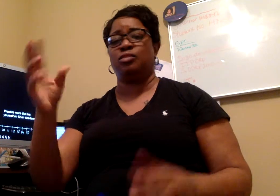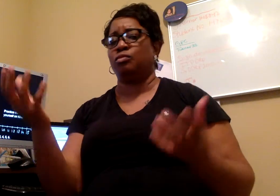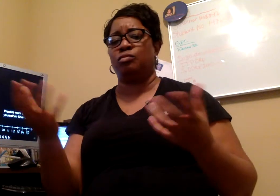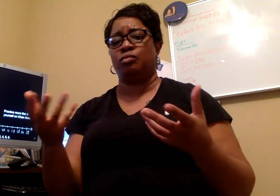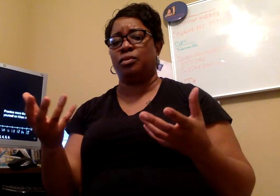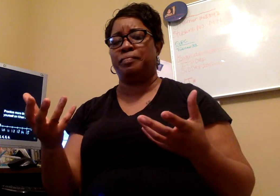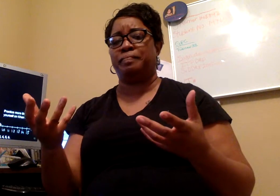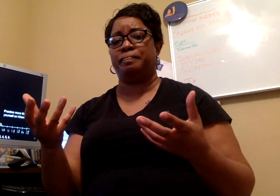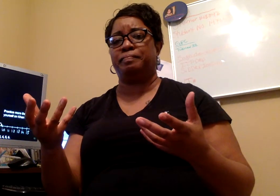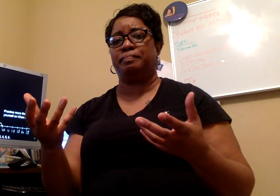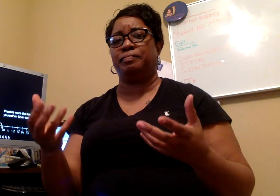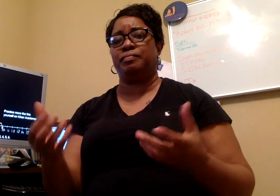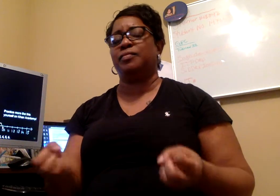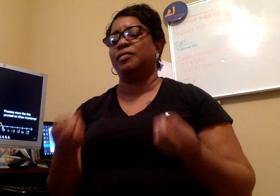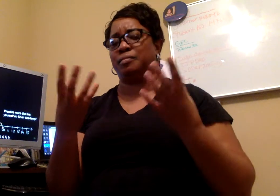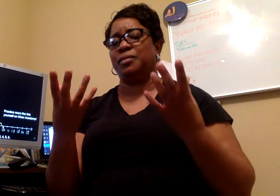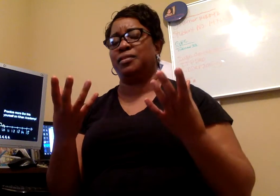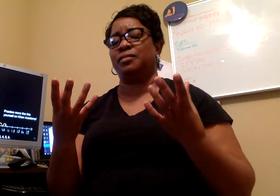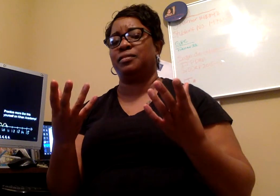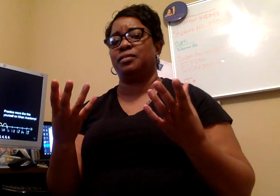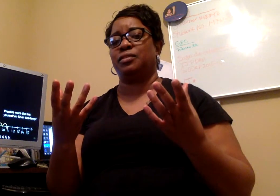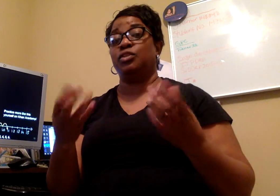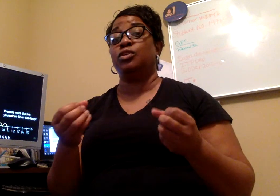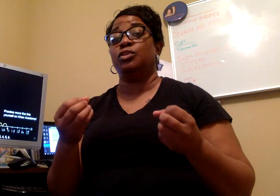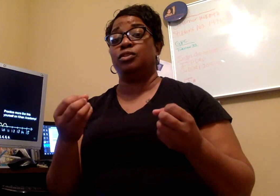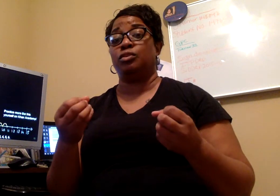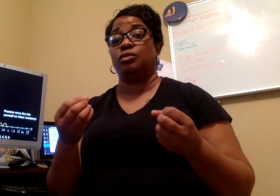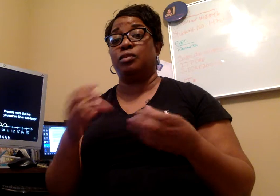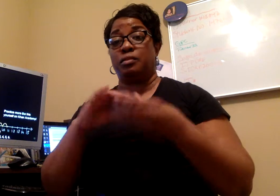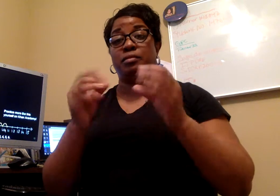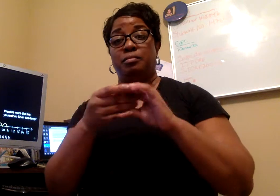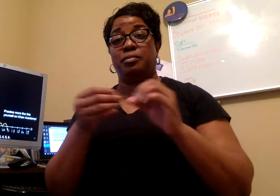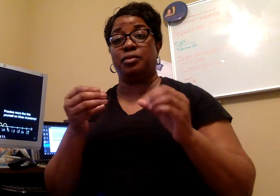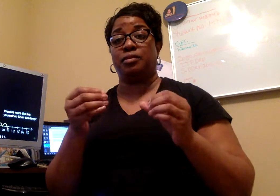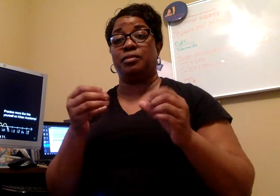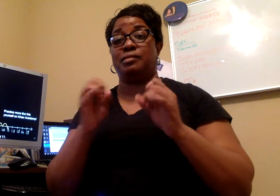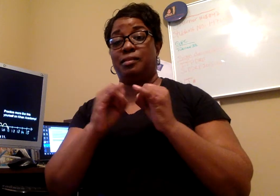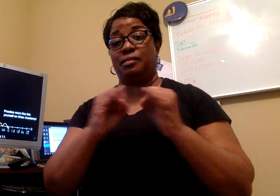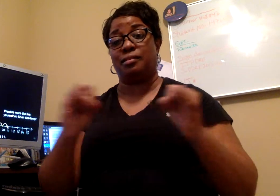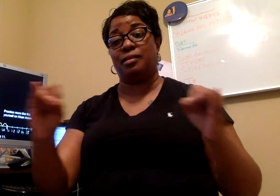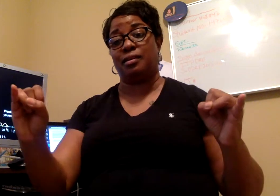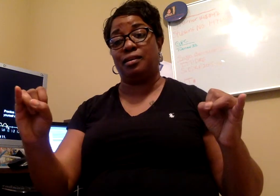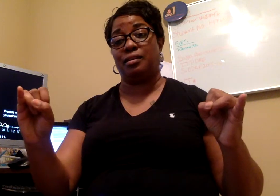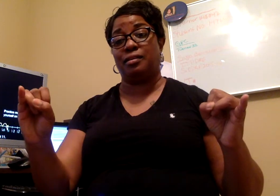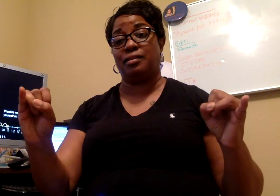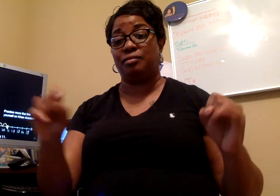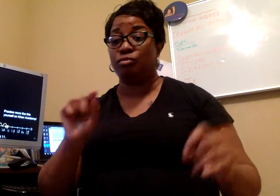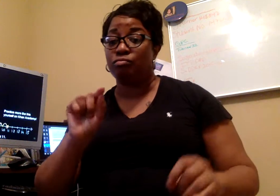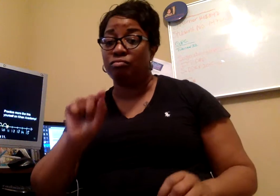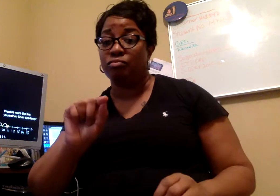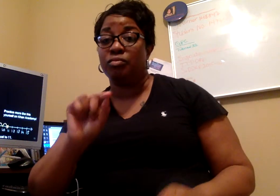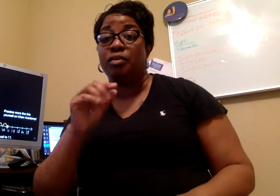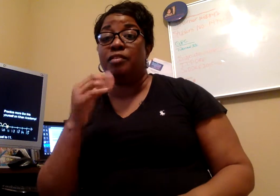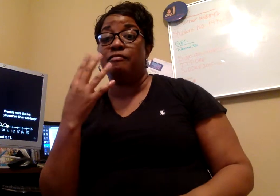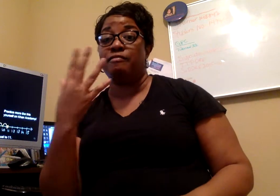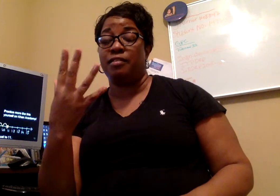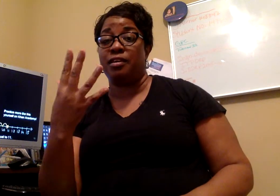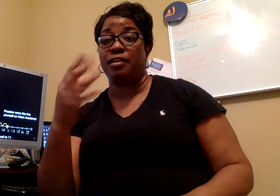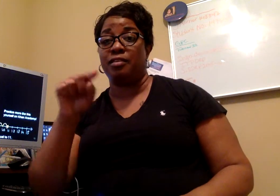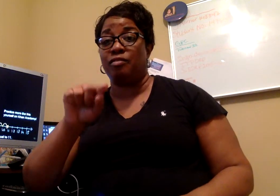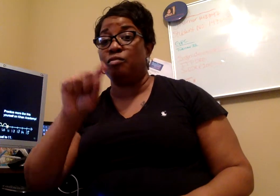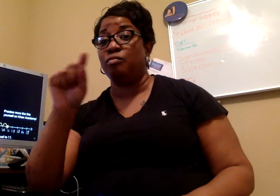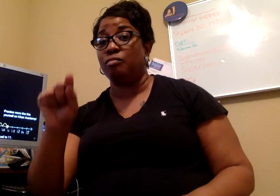3, 4, 5, 6. We're at 11. So 5